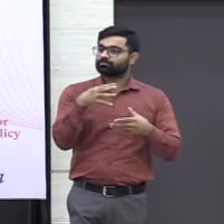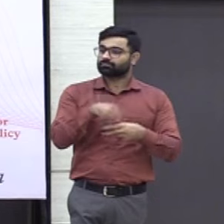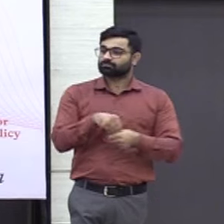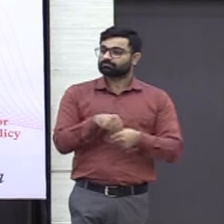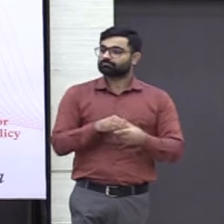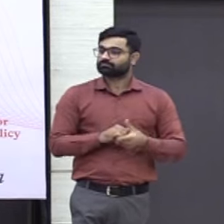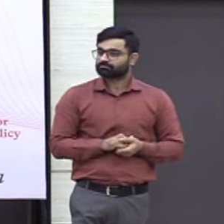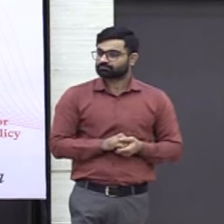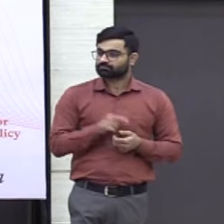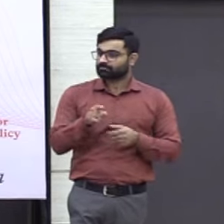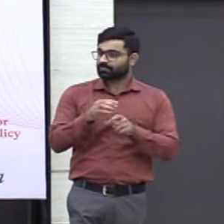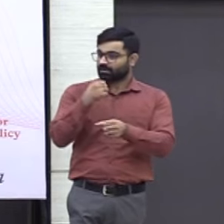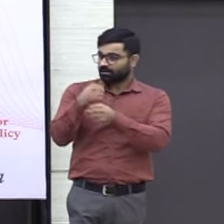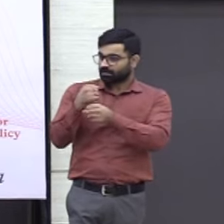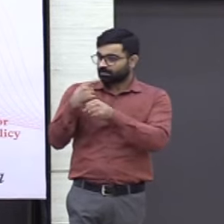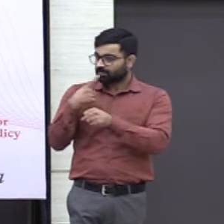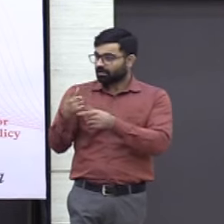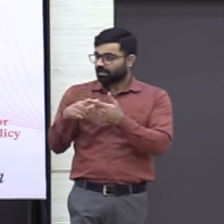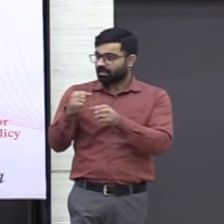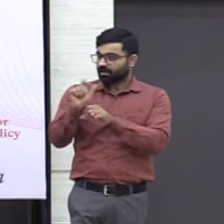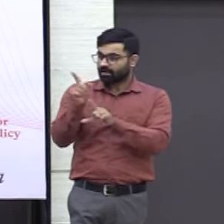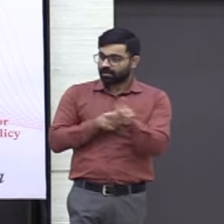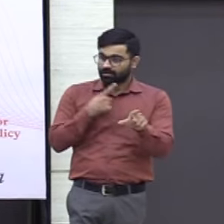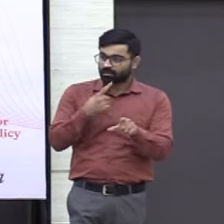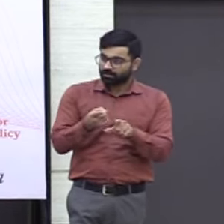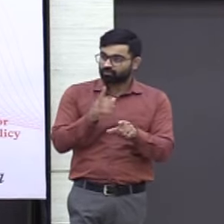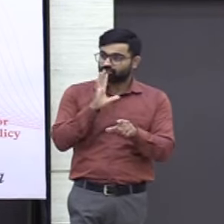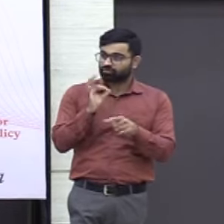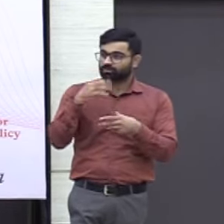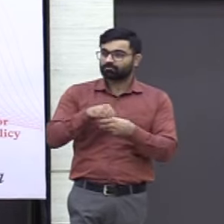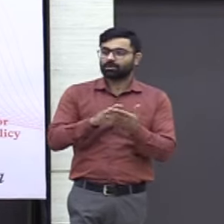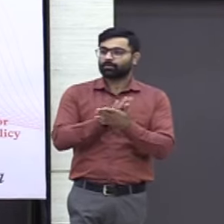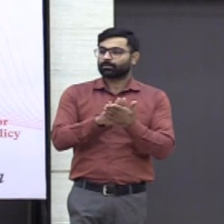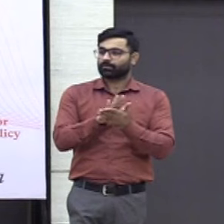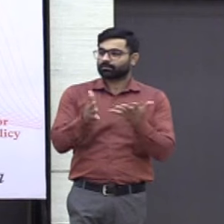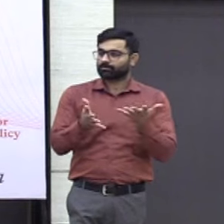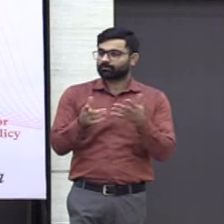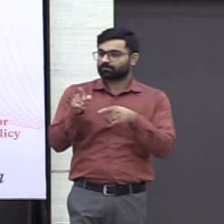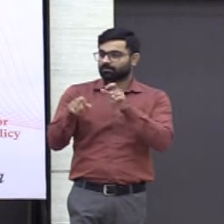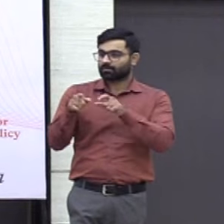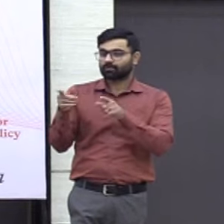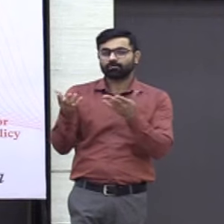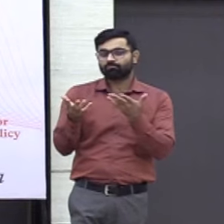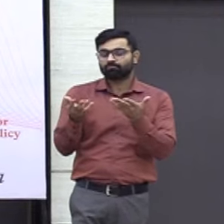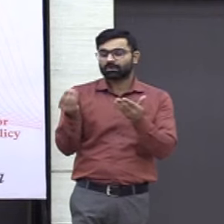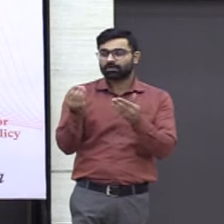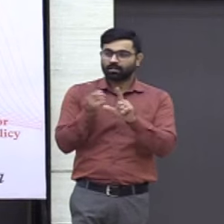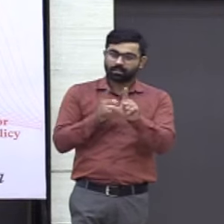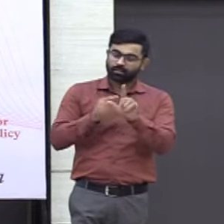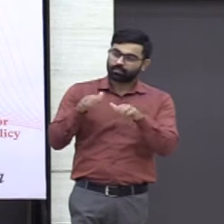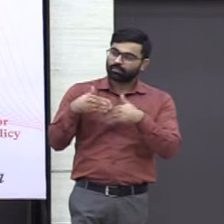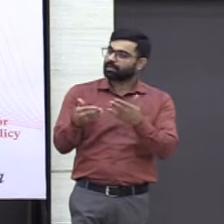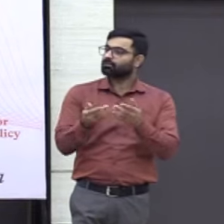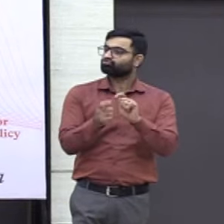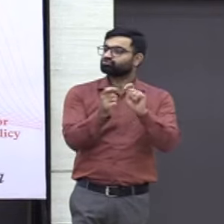it's, this government says it's the legacy of the British Raj. Actually, it is not. Because thereafter, we've had several